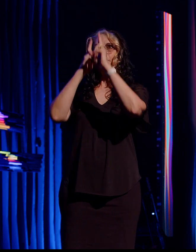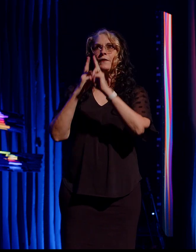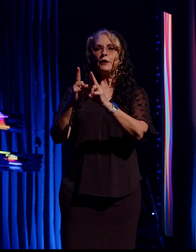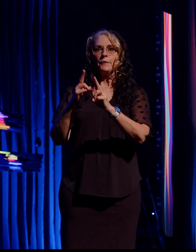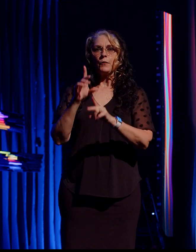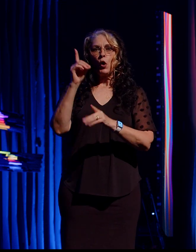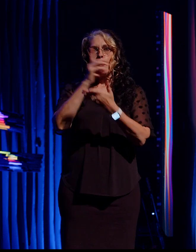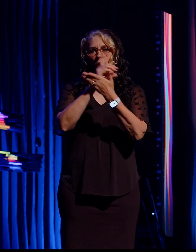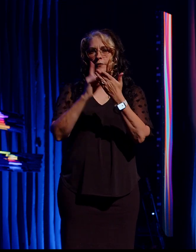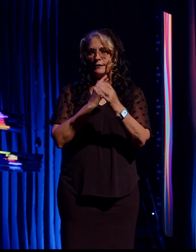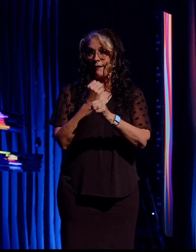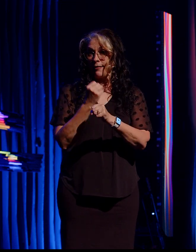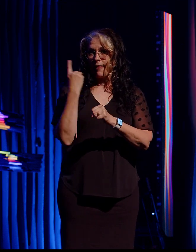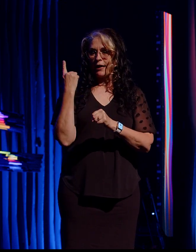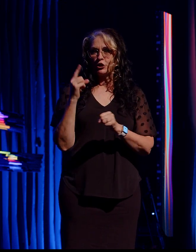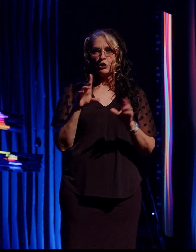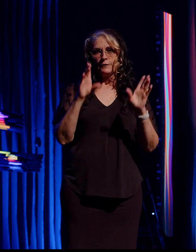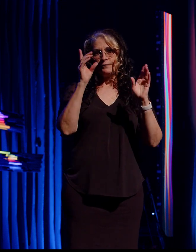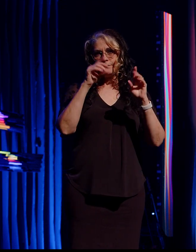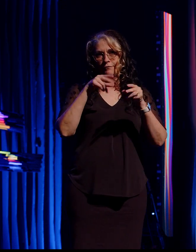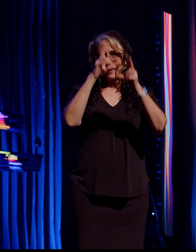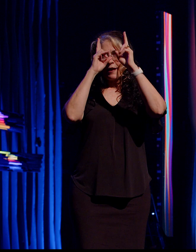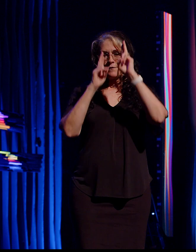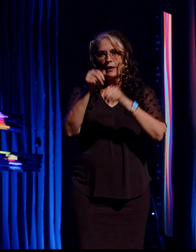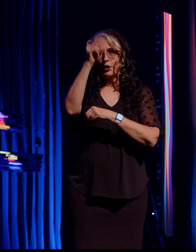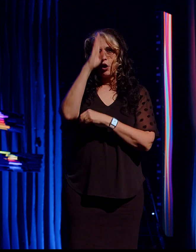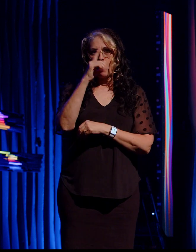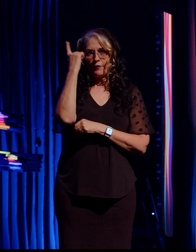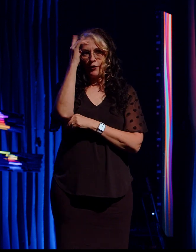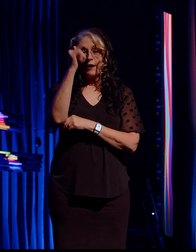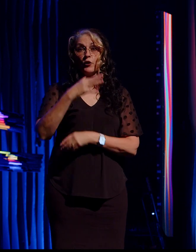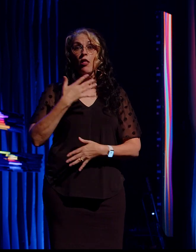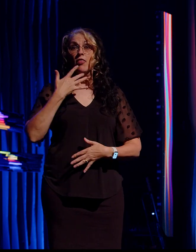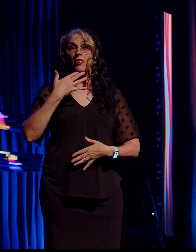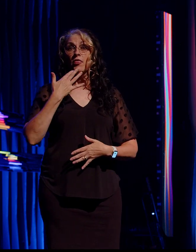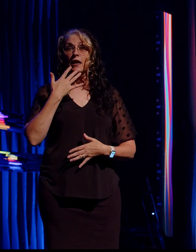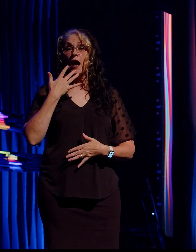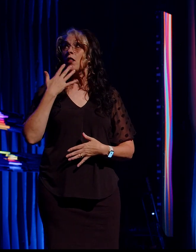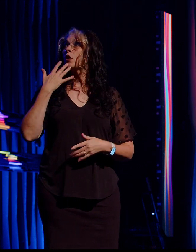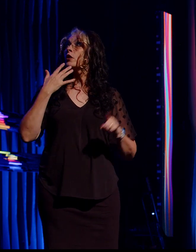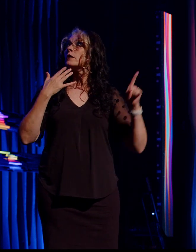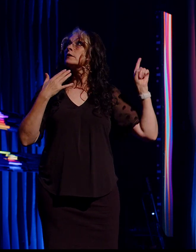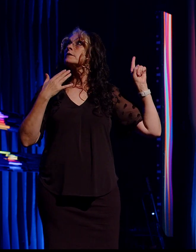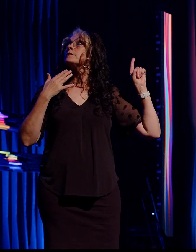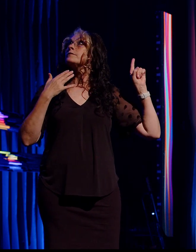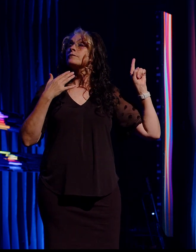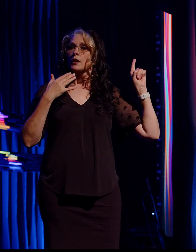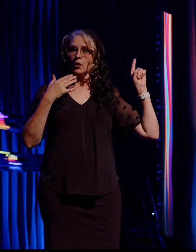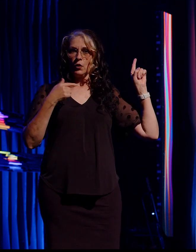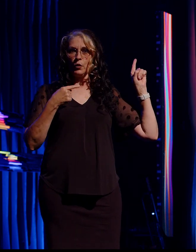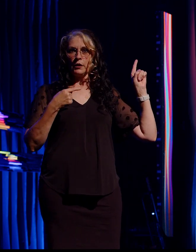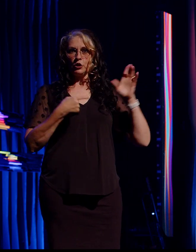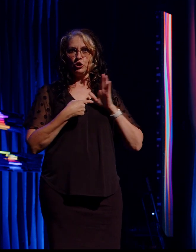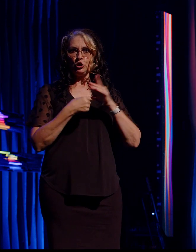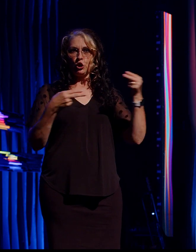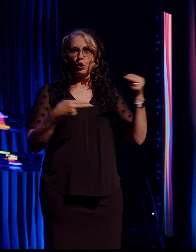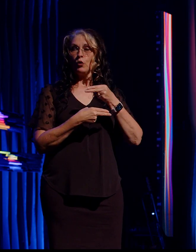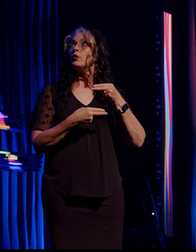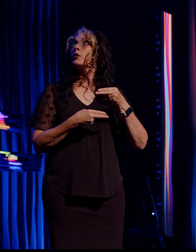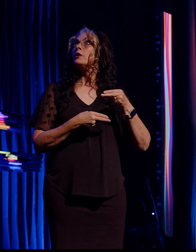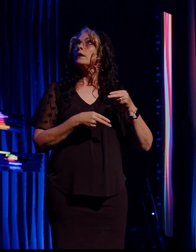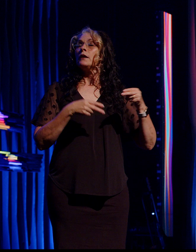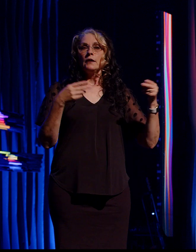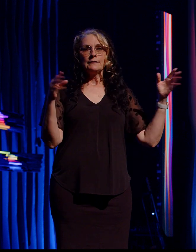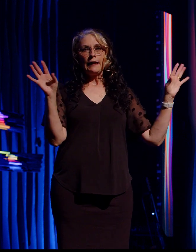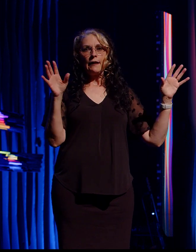our designs this last year, Fear God Forever, if you remember all the colors, I mean, the colors represent chaos. Can you go to the one where it leads up to the